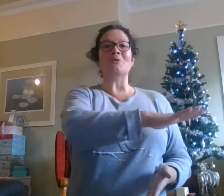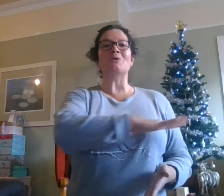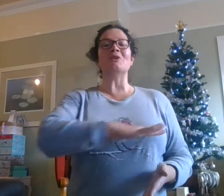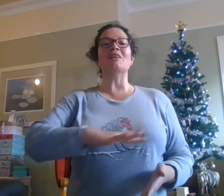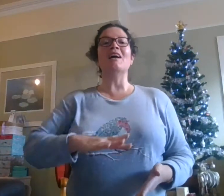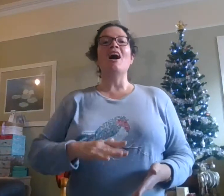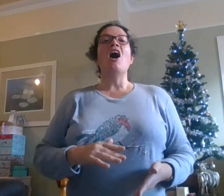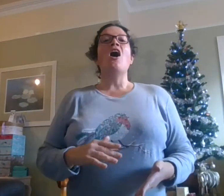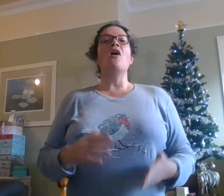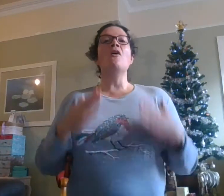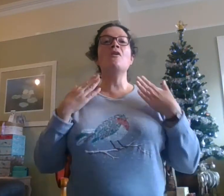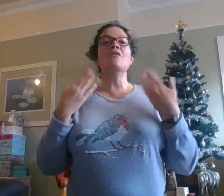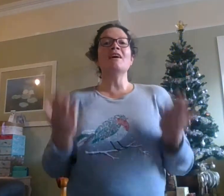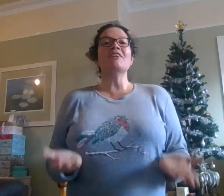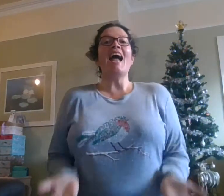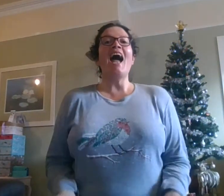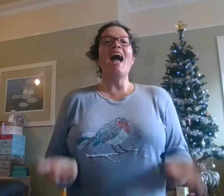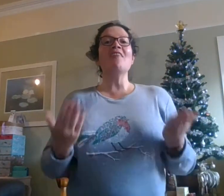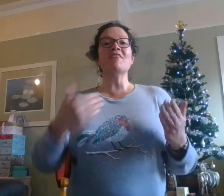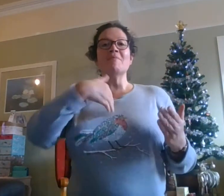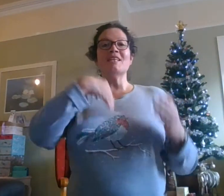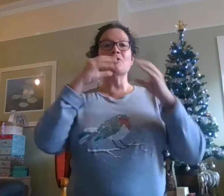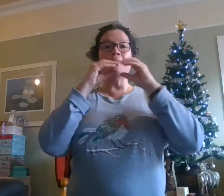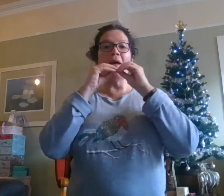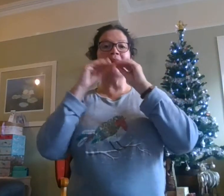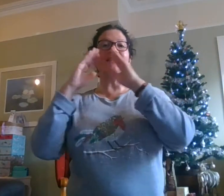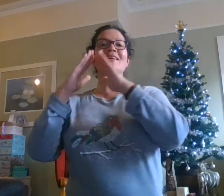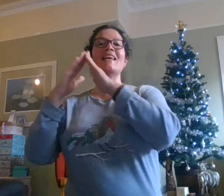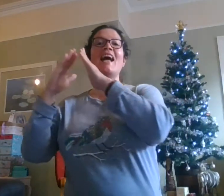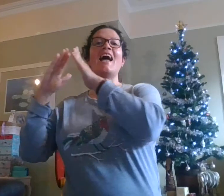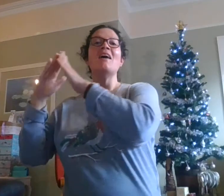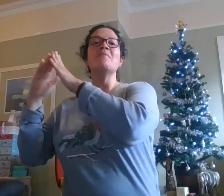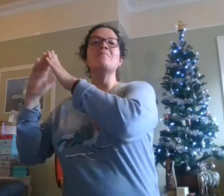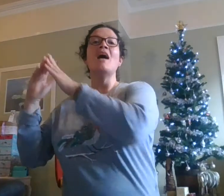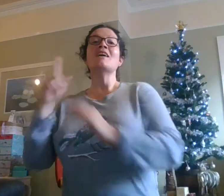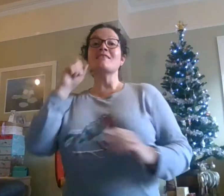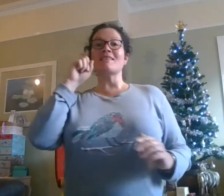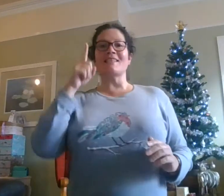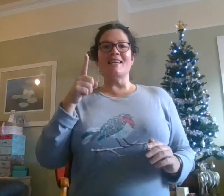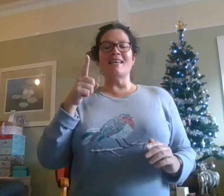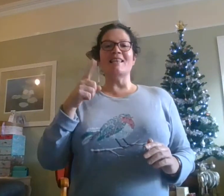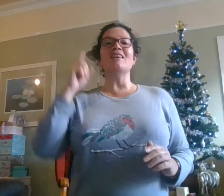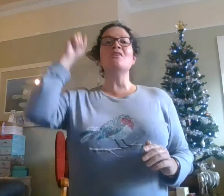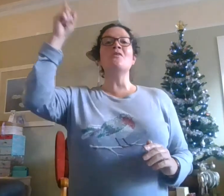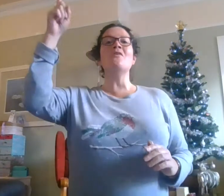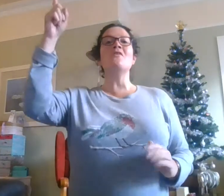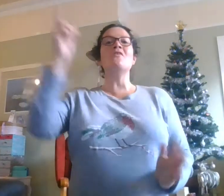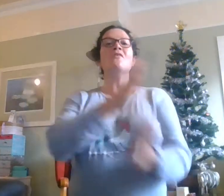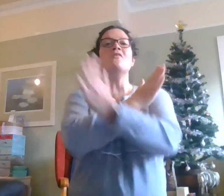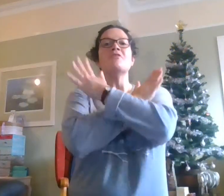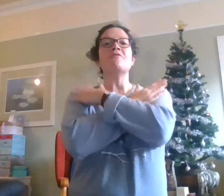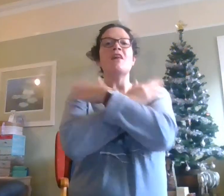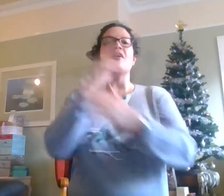oh now carry me to Bethlehem to see the lord of